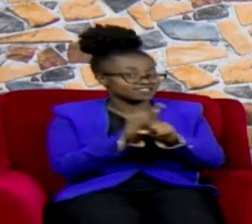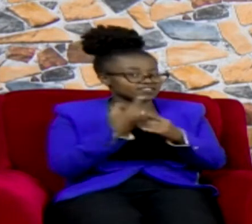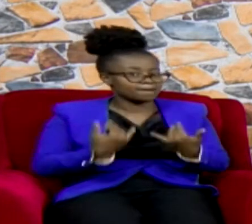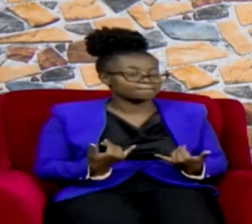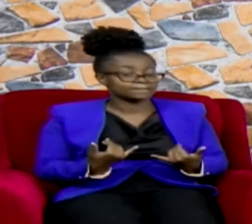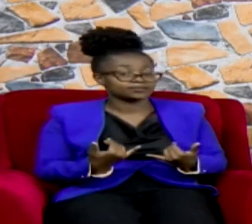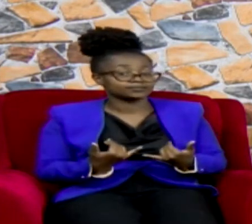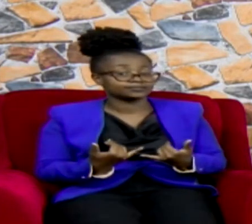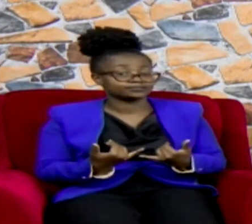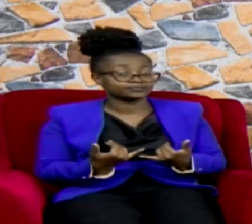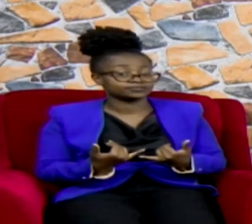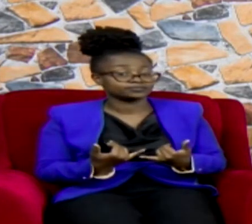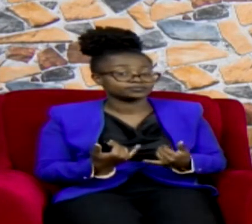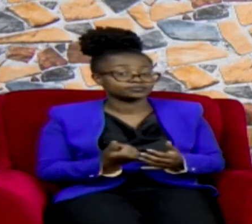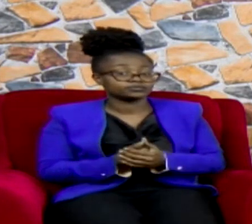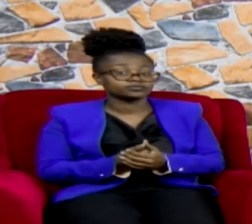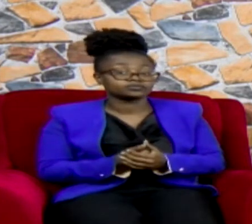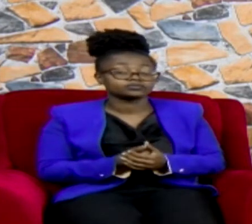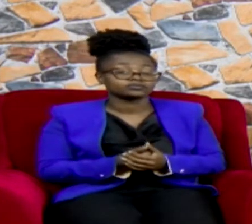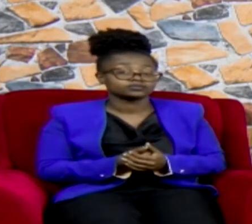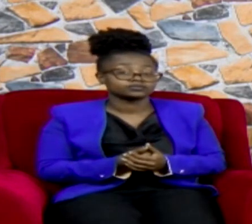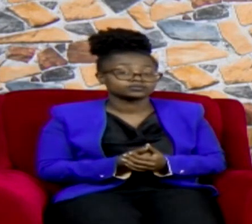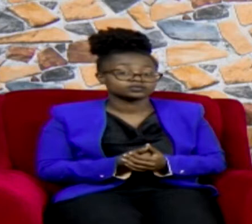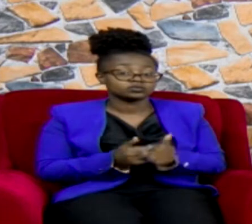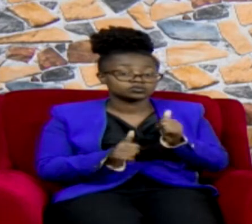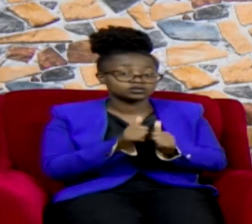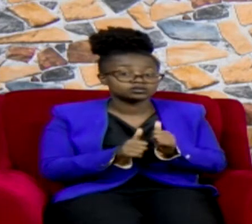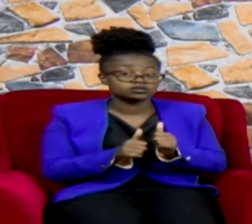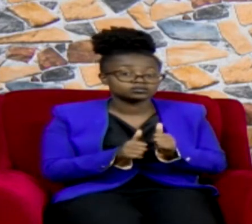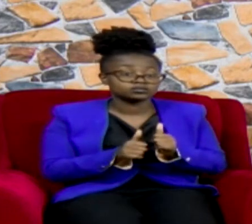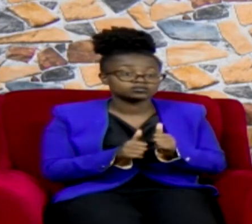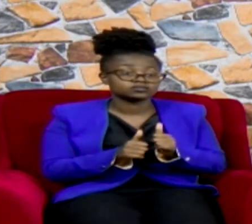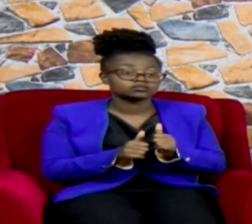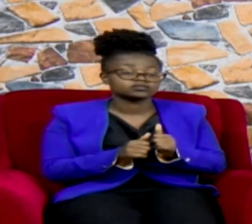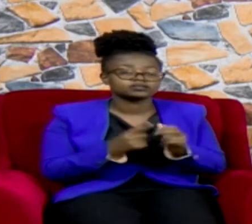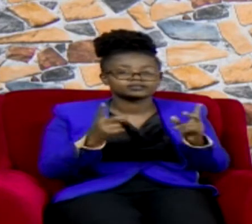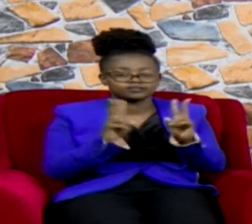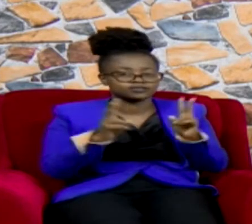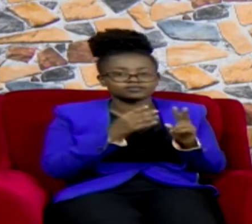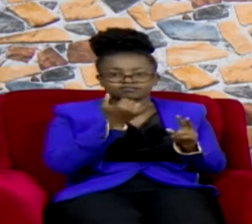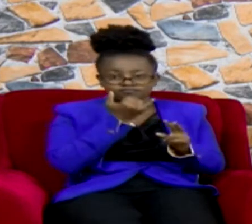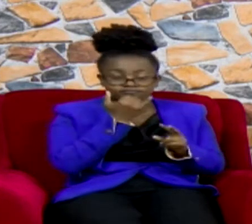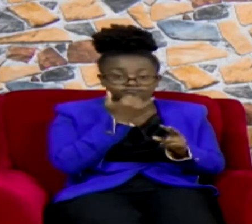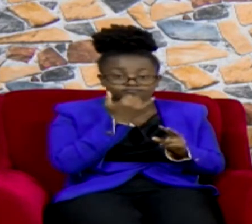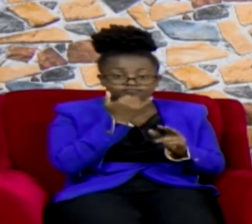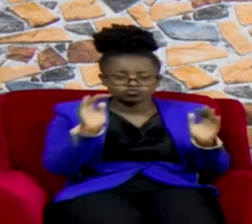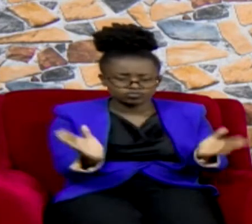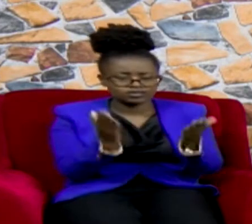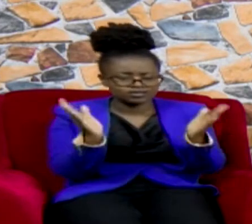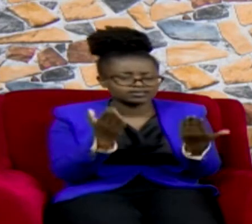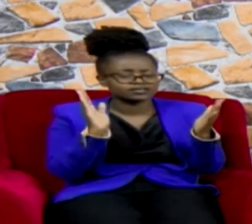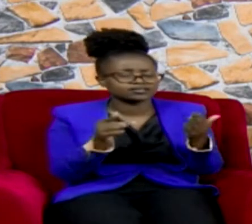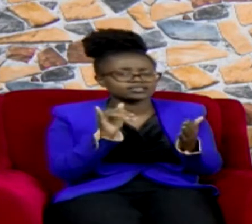actually very functional at that point. So that, which I concur with you, it is very wrong, because you're